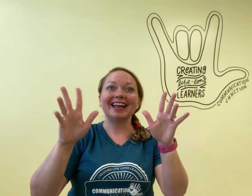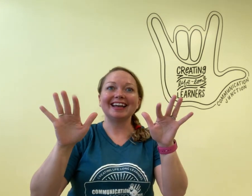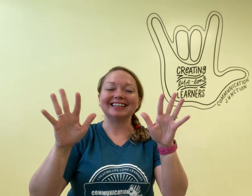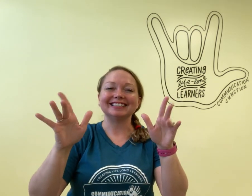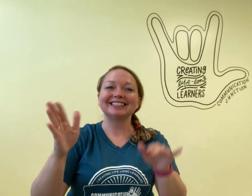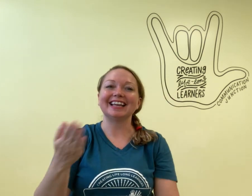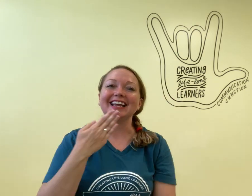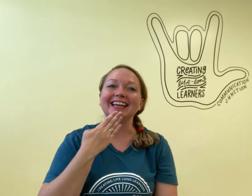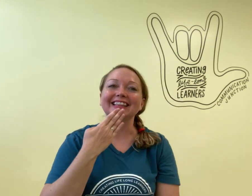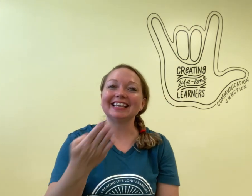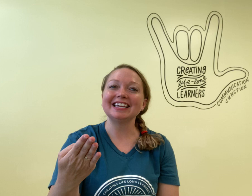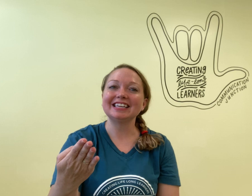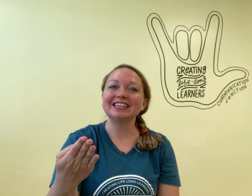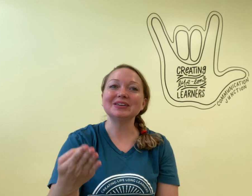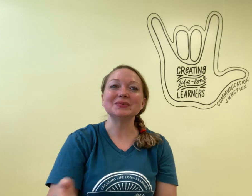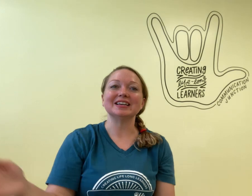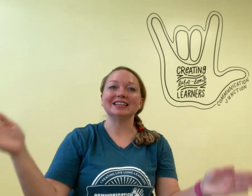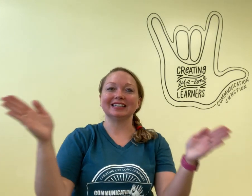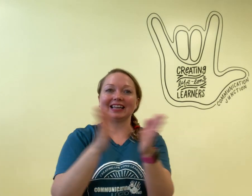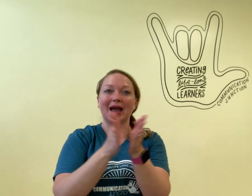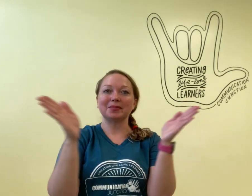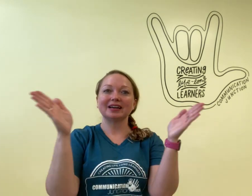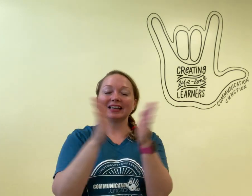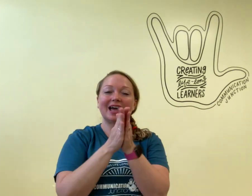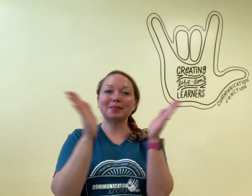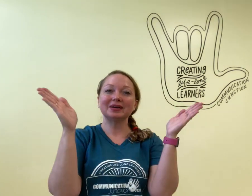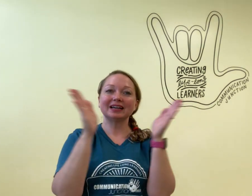hands say thank you with a clap, clap, clap.